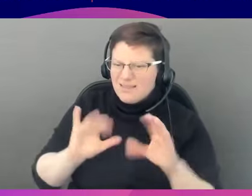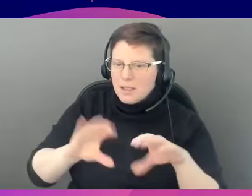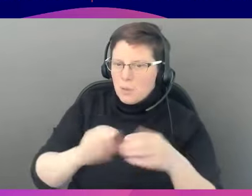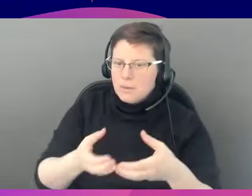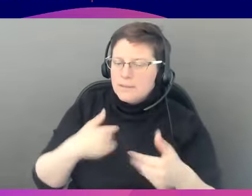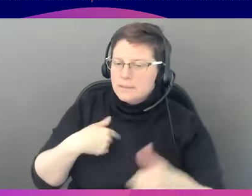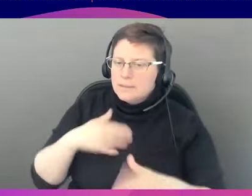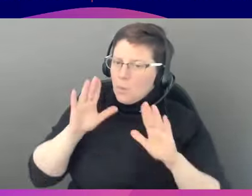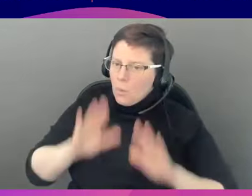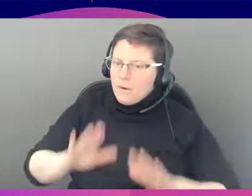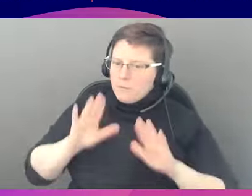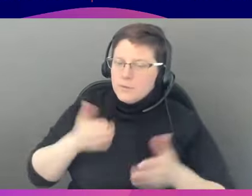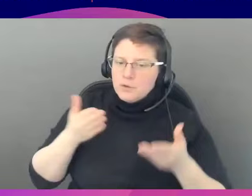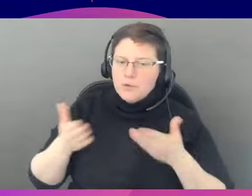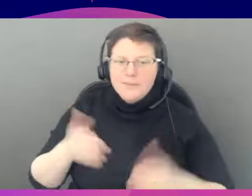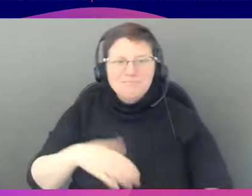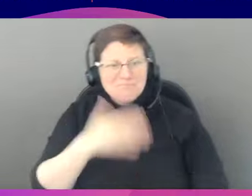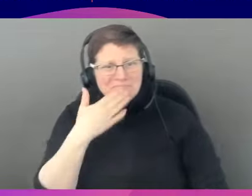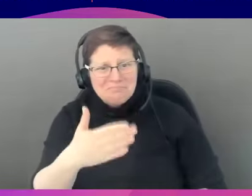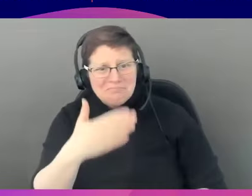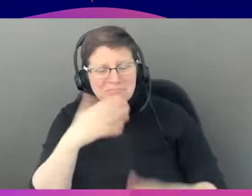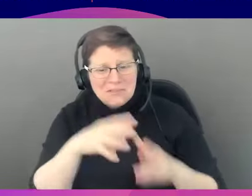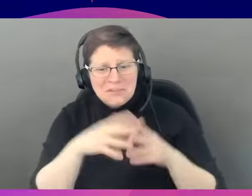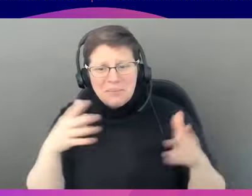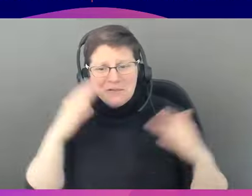Thank you. I appreciate you both ending us always on hope.